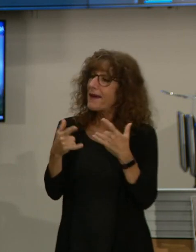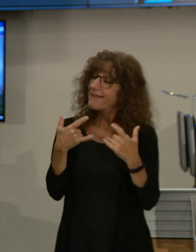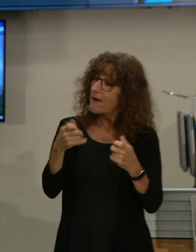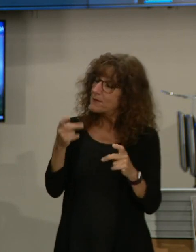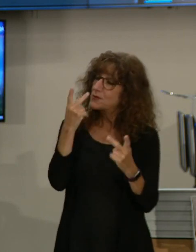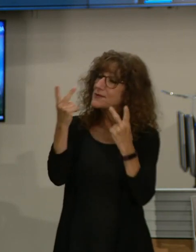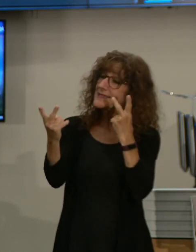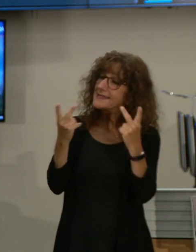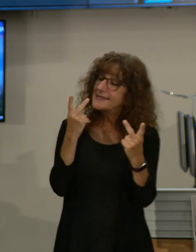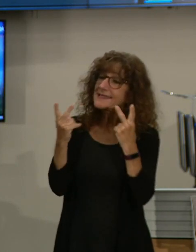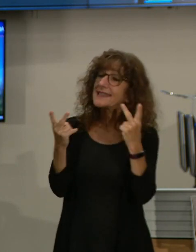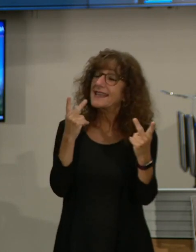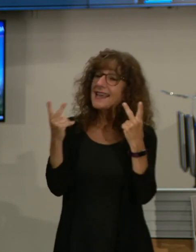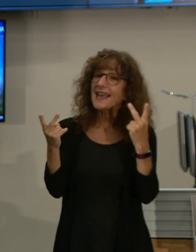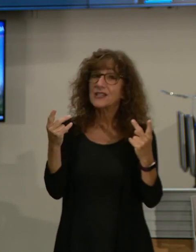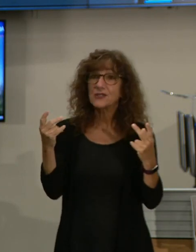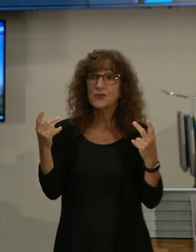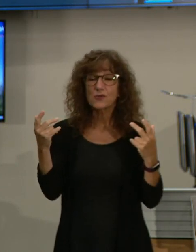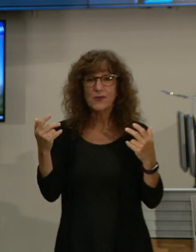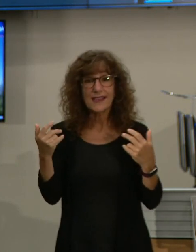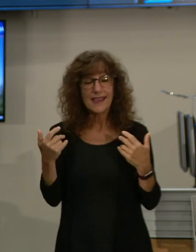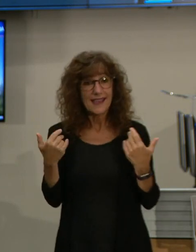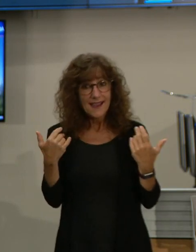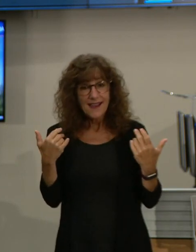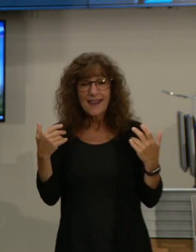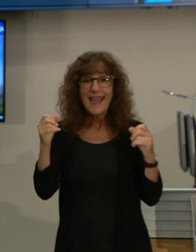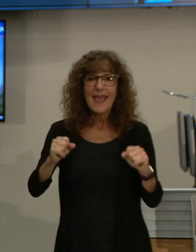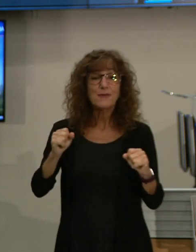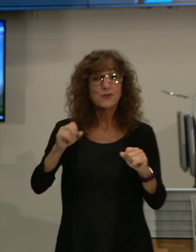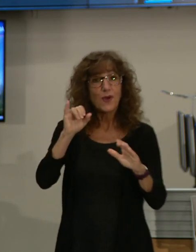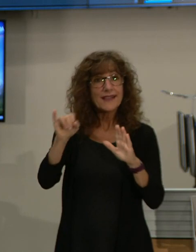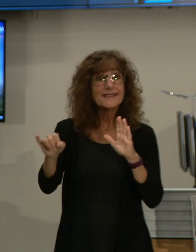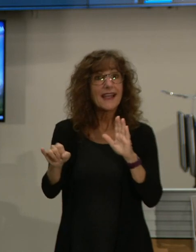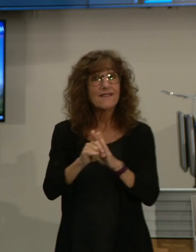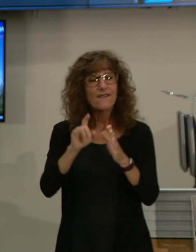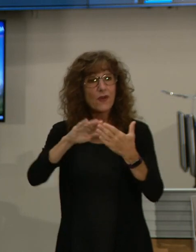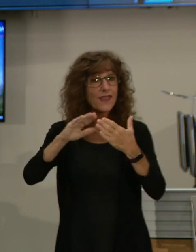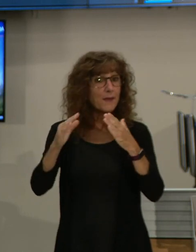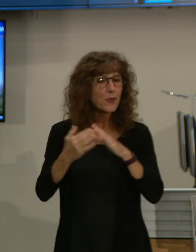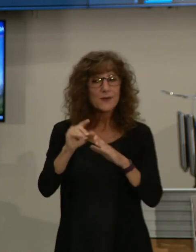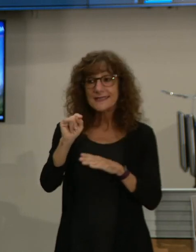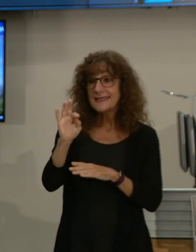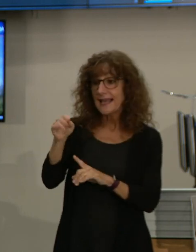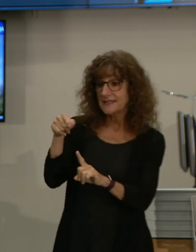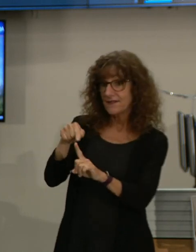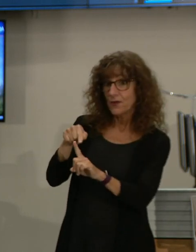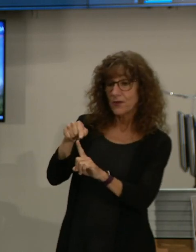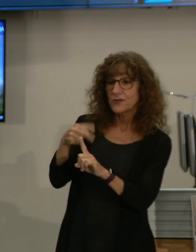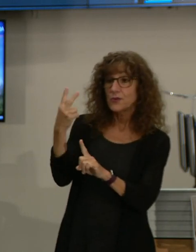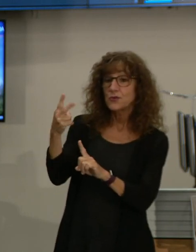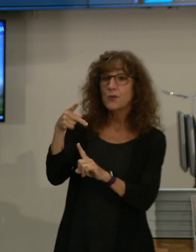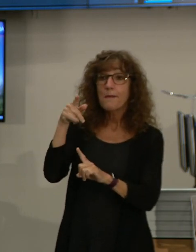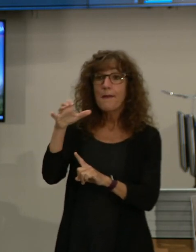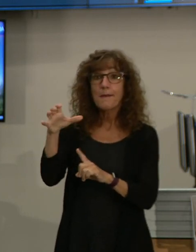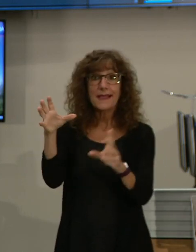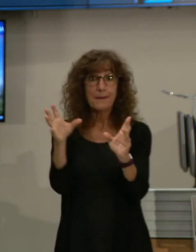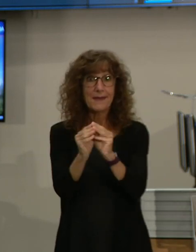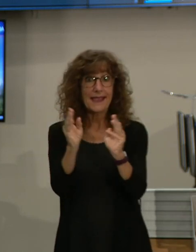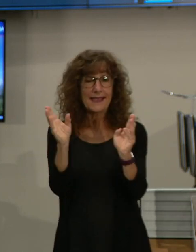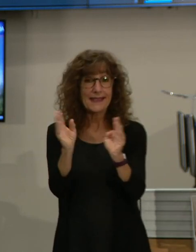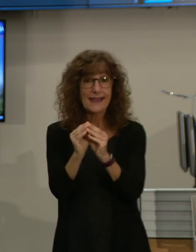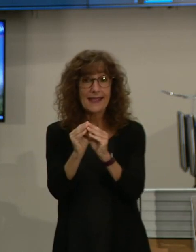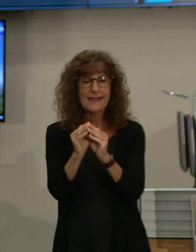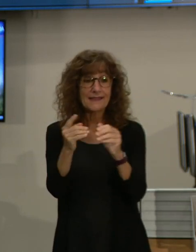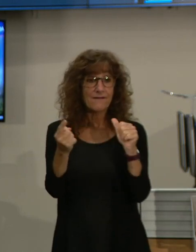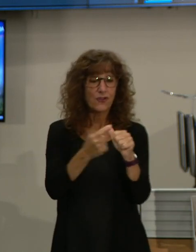that we see as we have begun to identify them for our community. The task force will have 2 public meetings in the coming weeks.